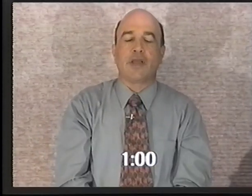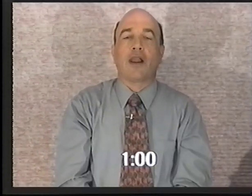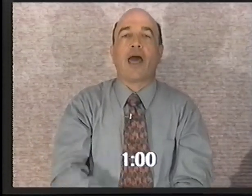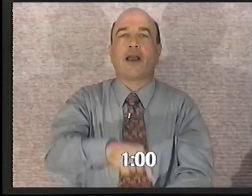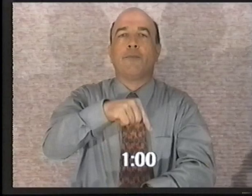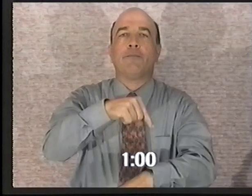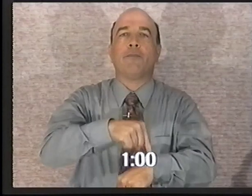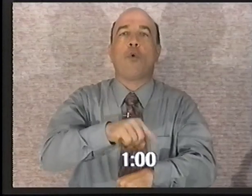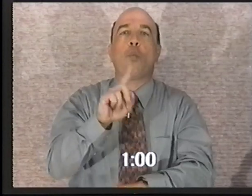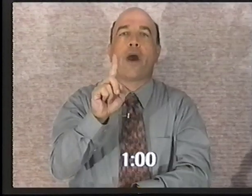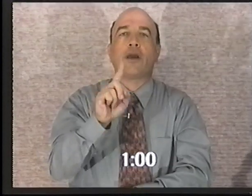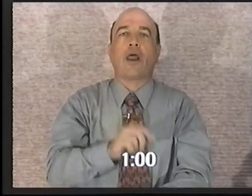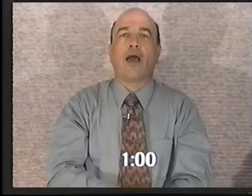Like 1 o'clock.